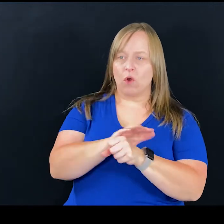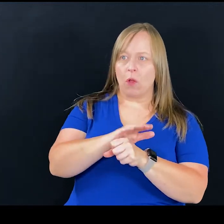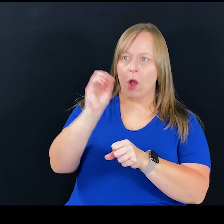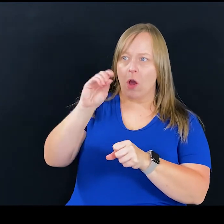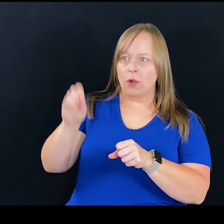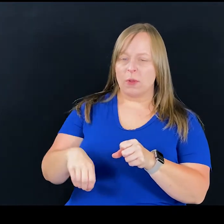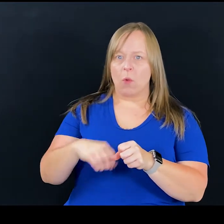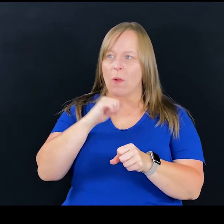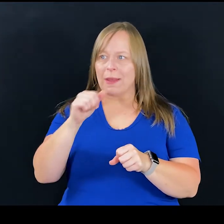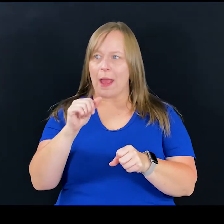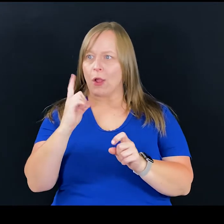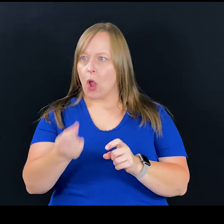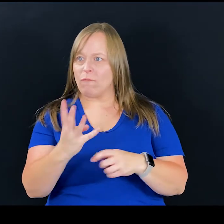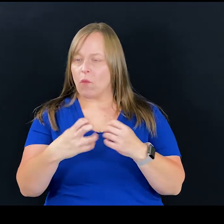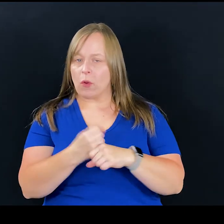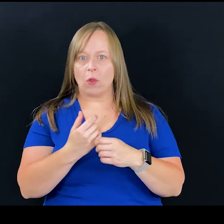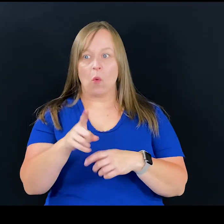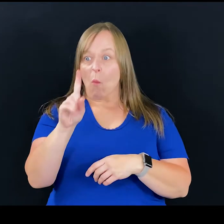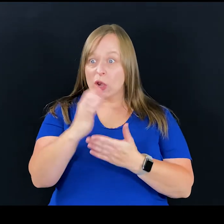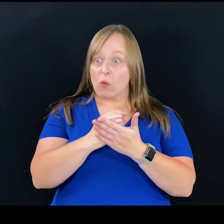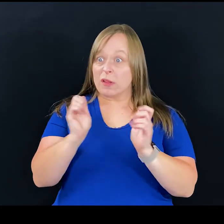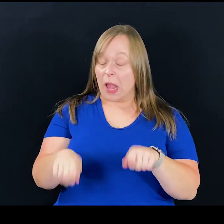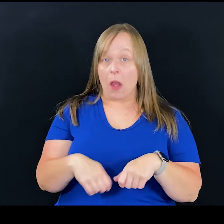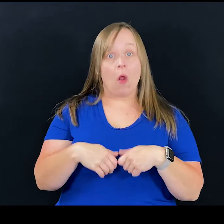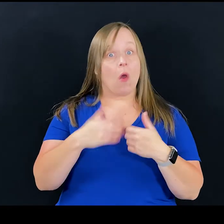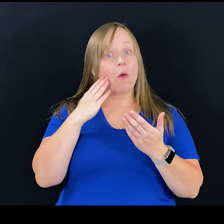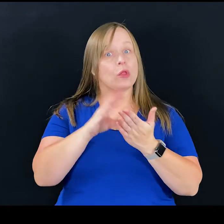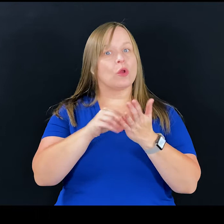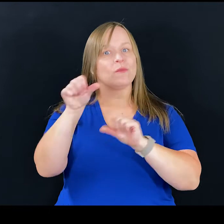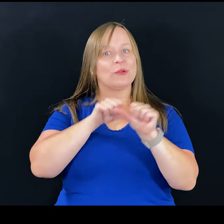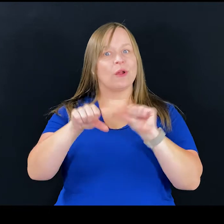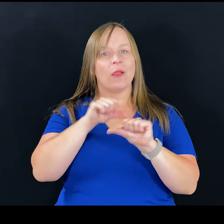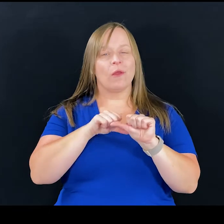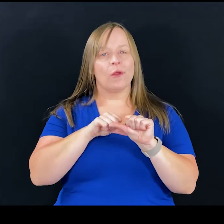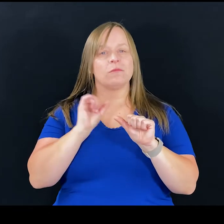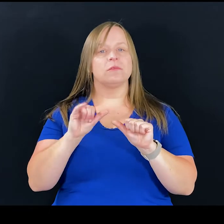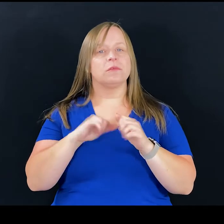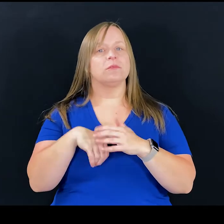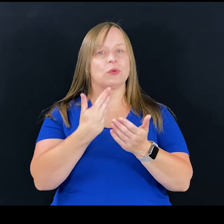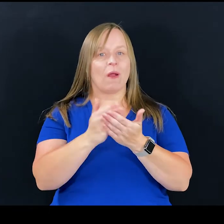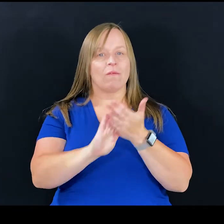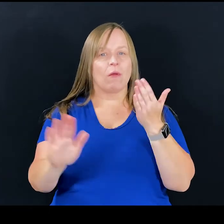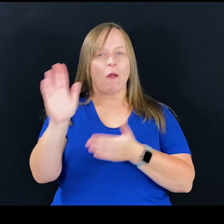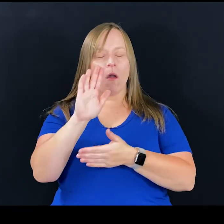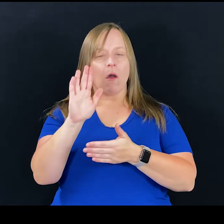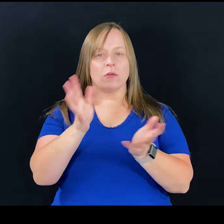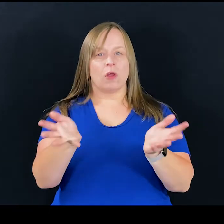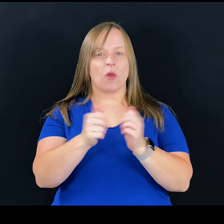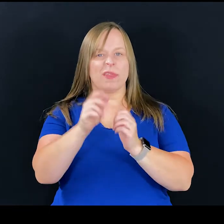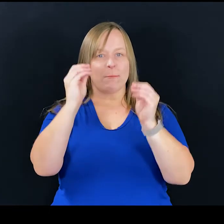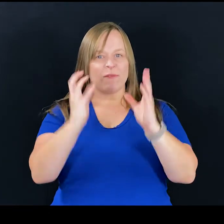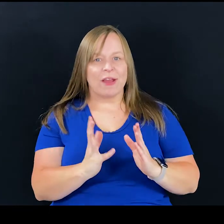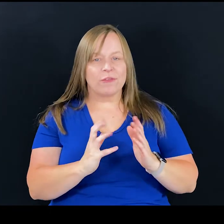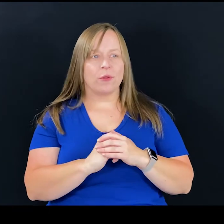either go 4 years or not go. You could take 1, We're trying to make it so that when they get to college and